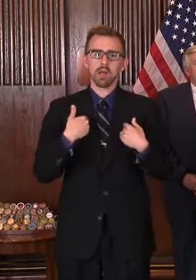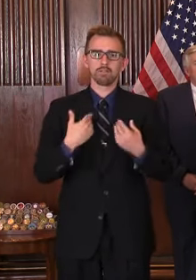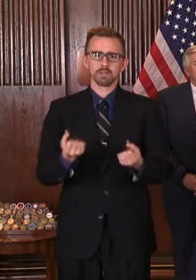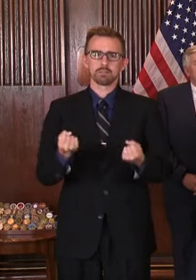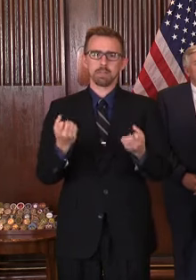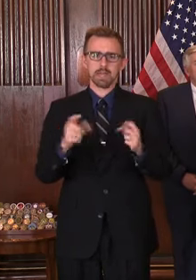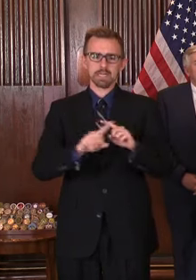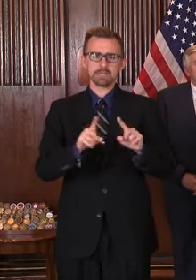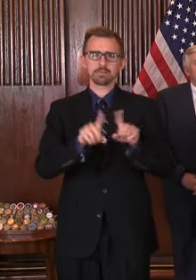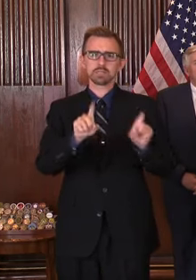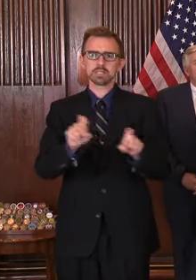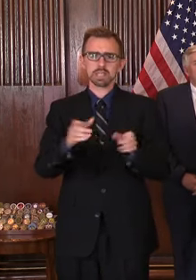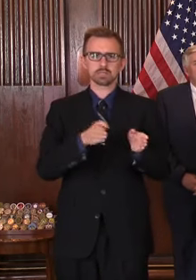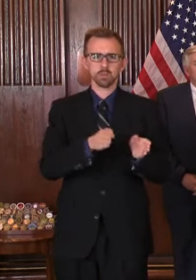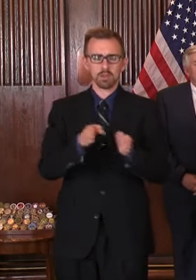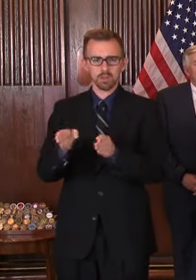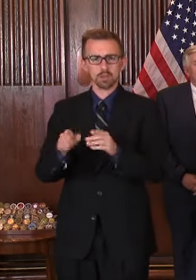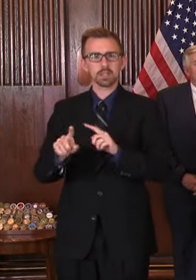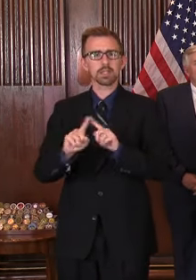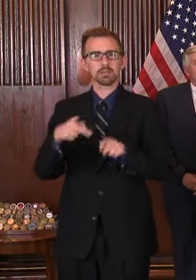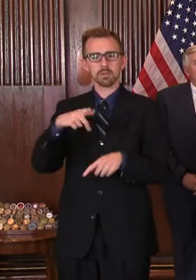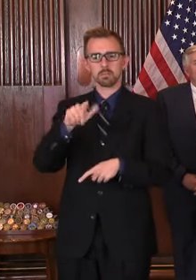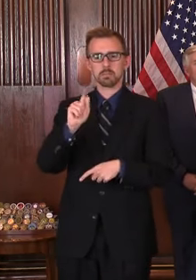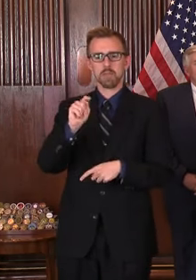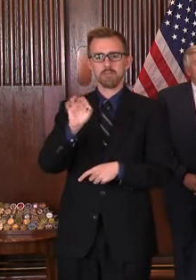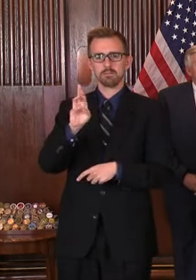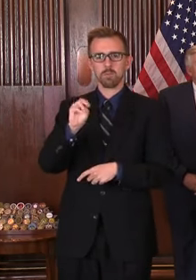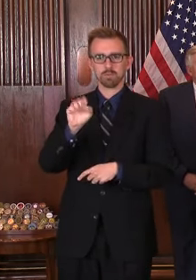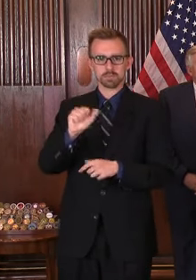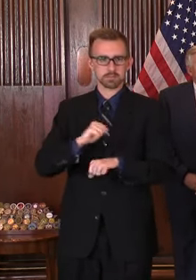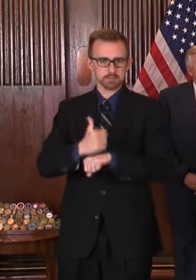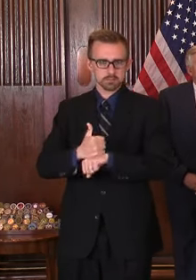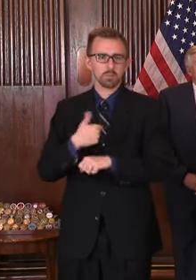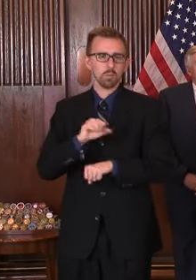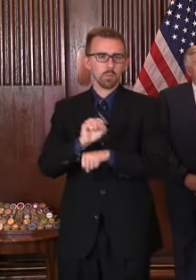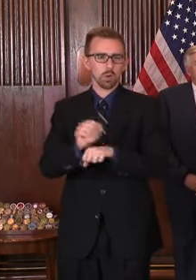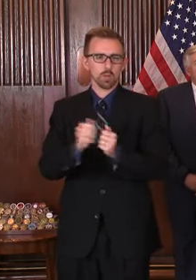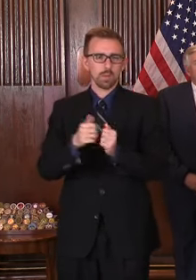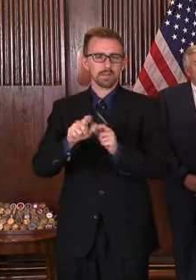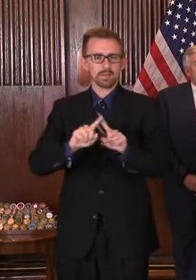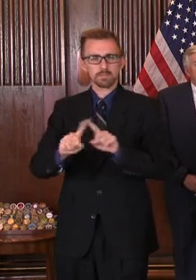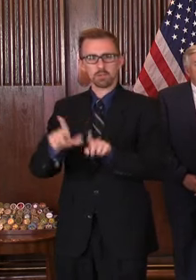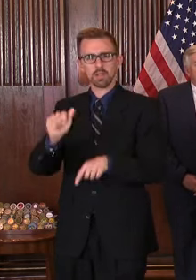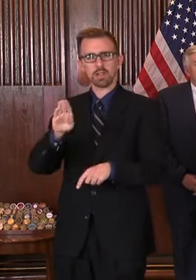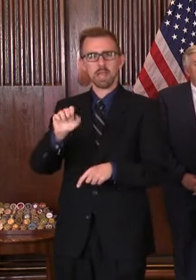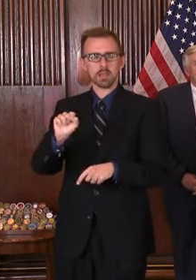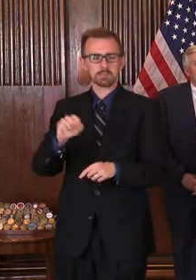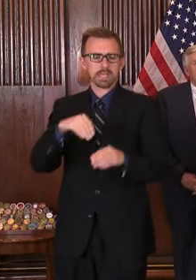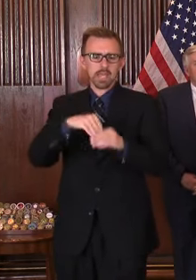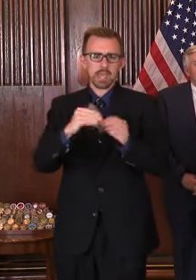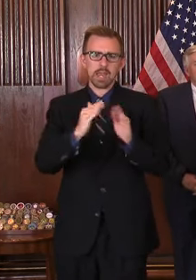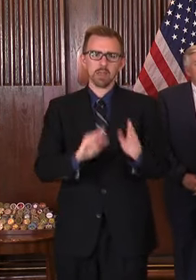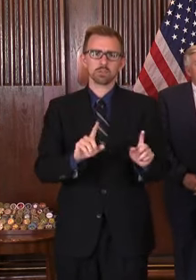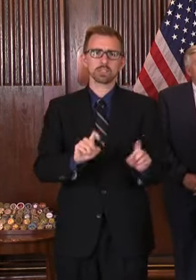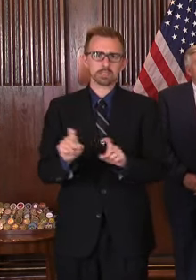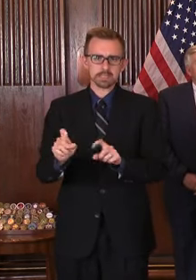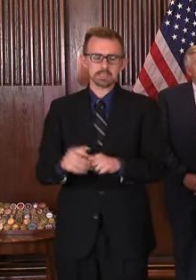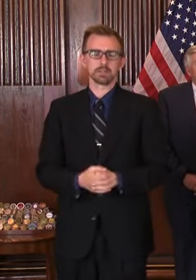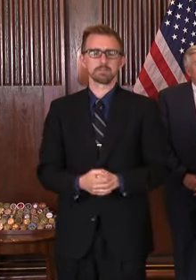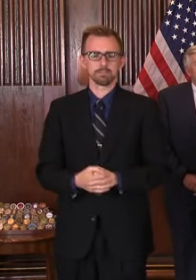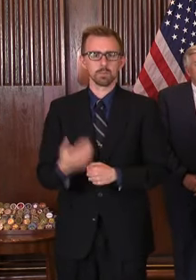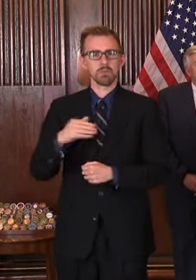test modalities, multiple platforms in place. We're working with several different labs. We're working on in-house testing. We